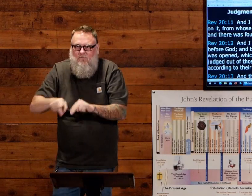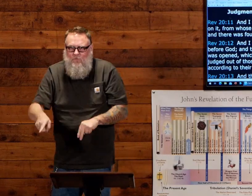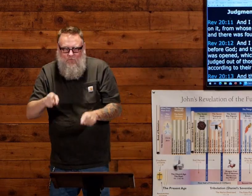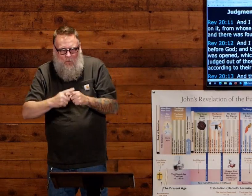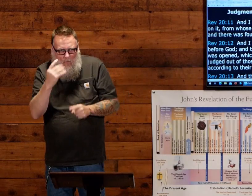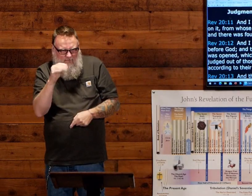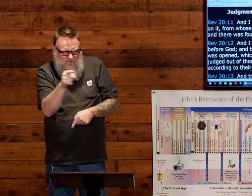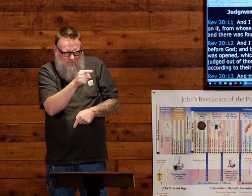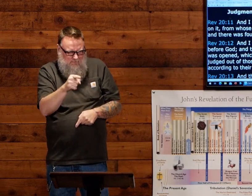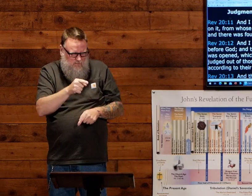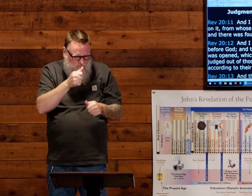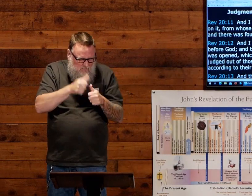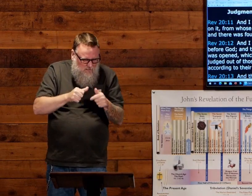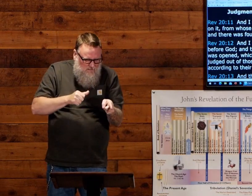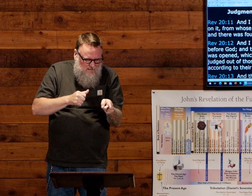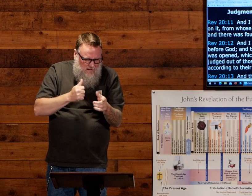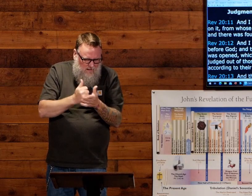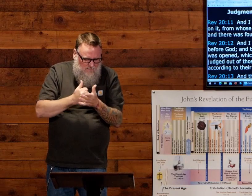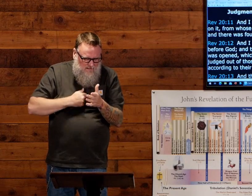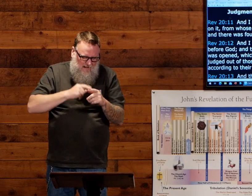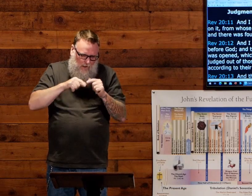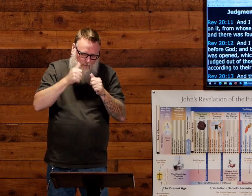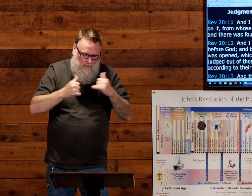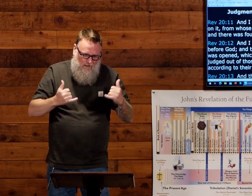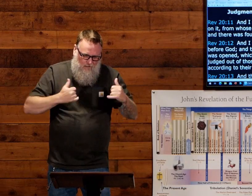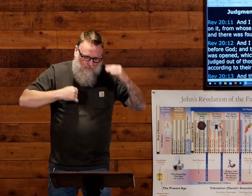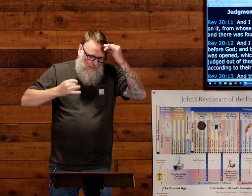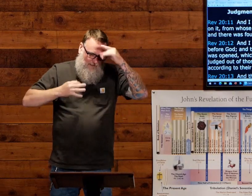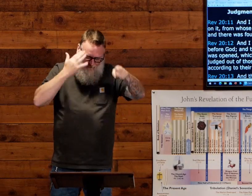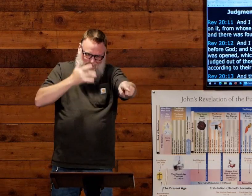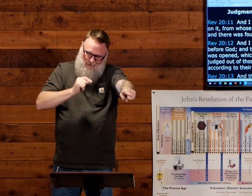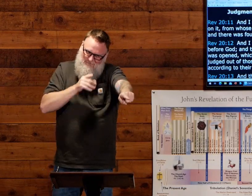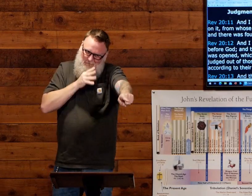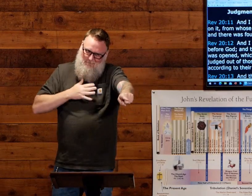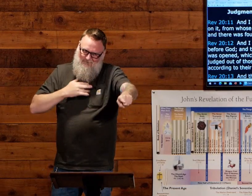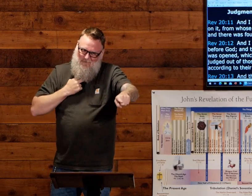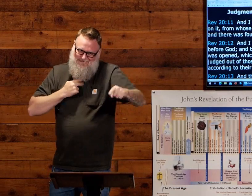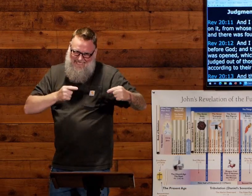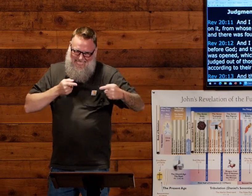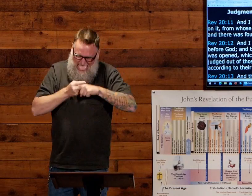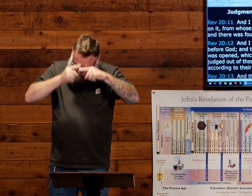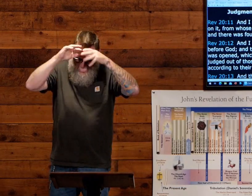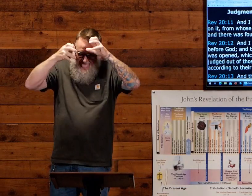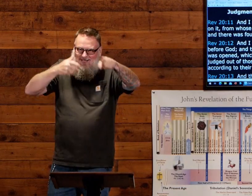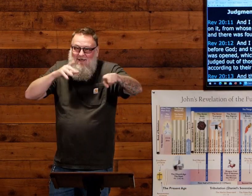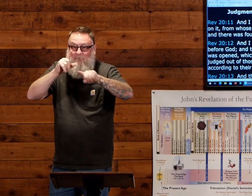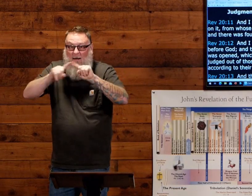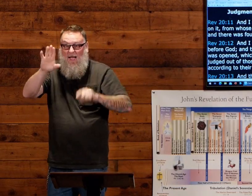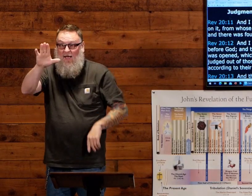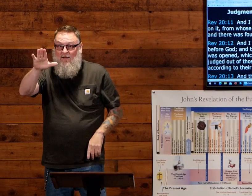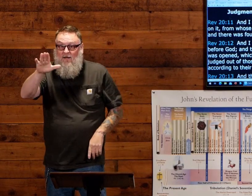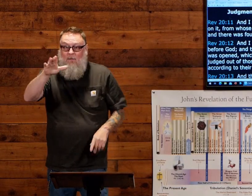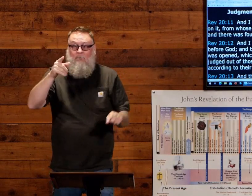one of them to sit on the right hand of Christ. I don't remember now, but he's trying to interpret and